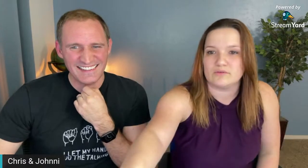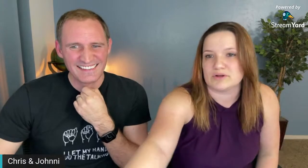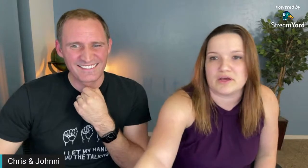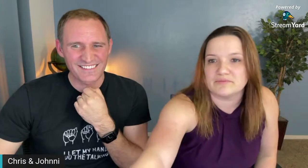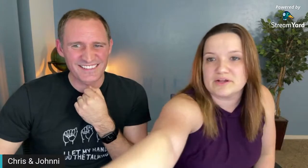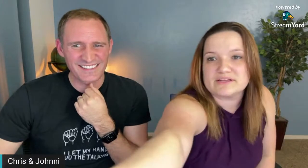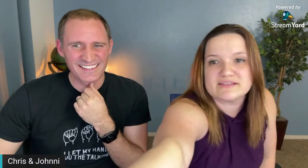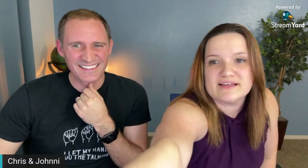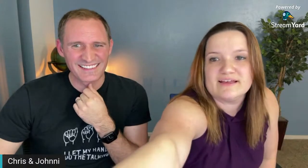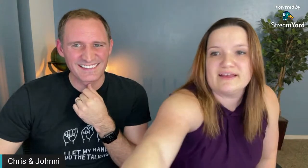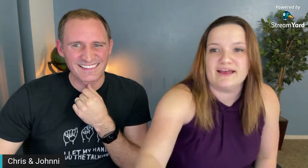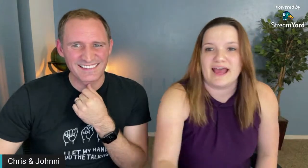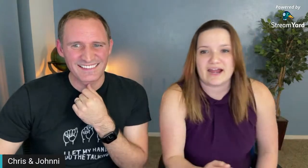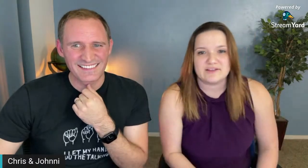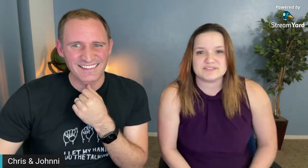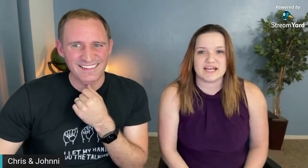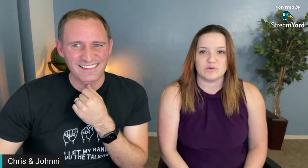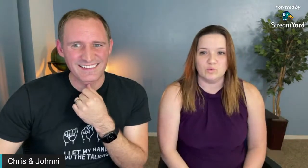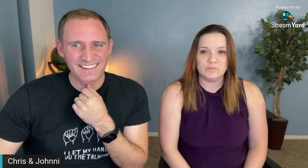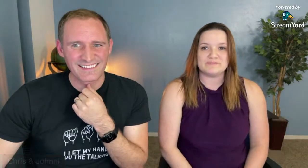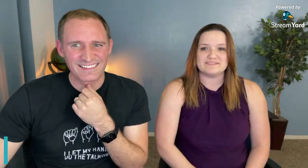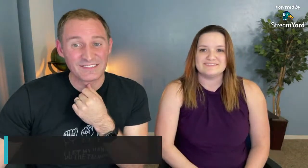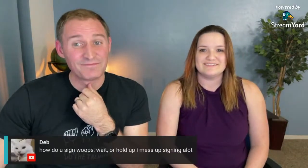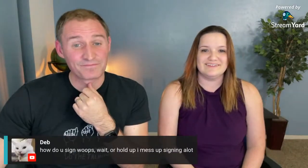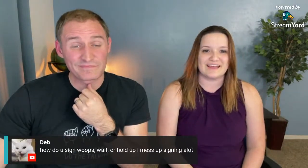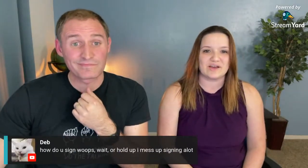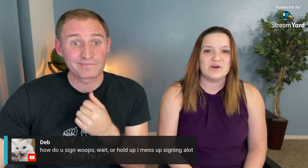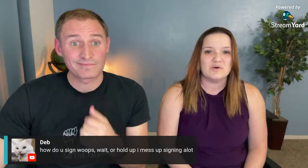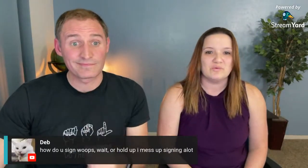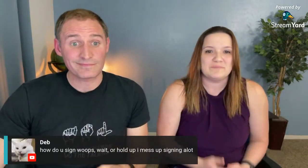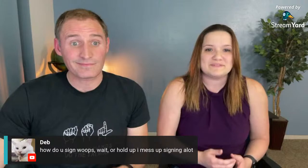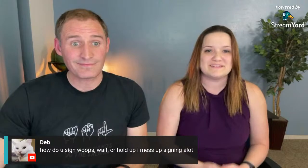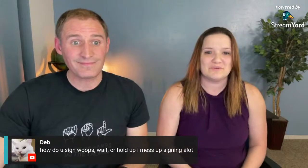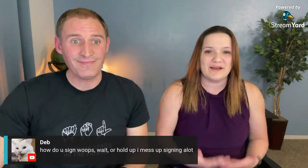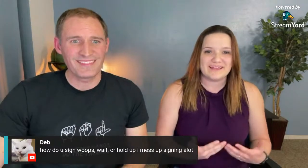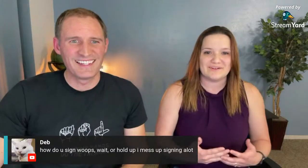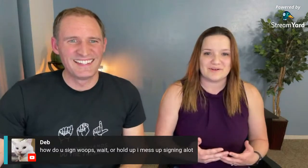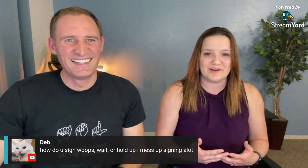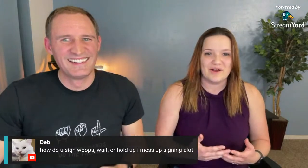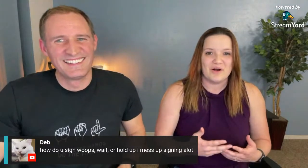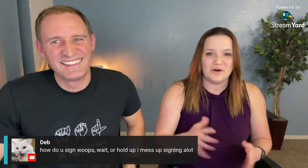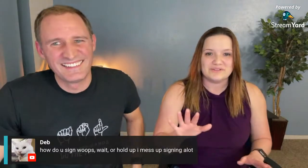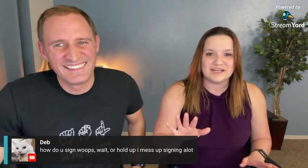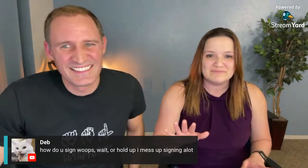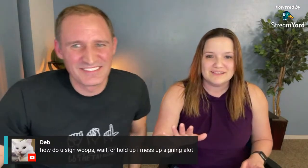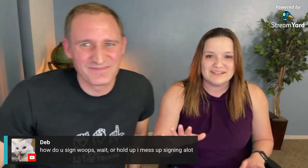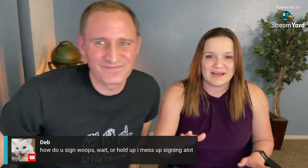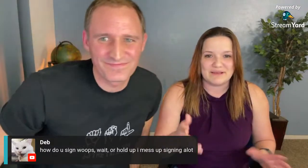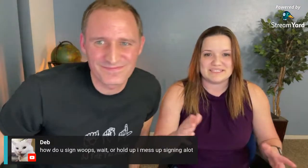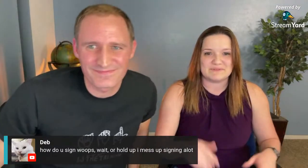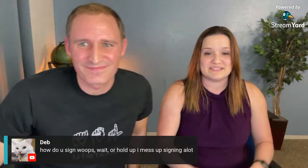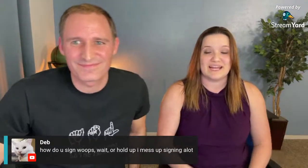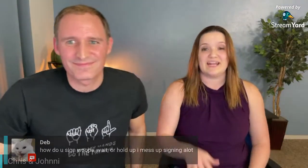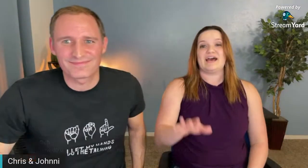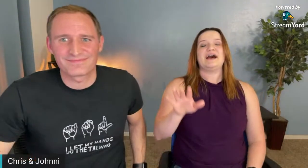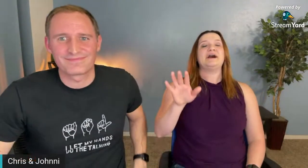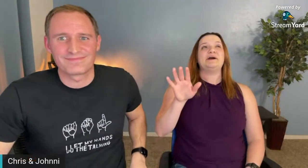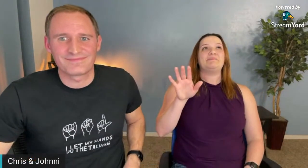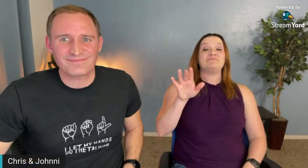Where'd it go? There it is. How do you sign whoops? Like whoops, wait, or hold up, I messed up a sign. There's